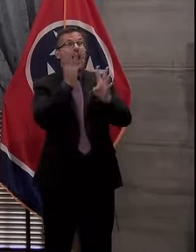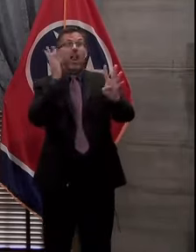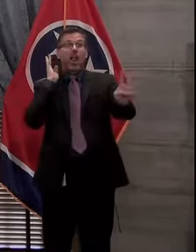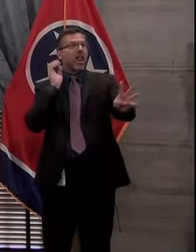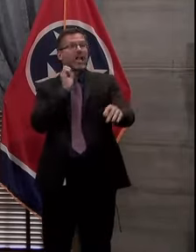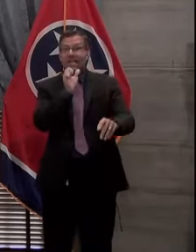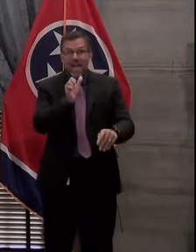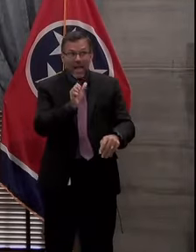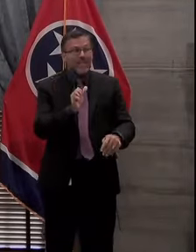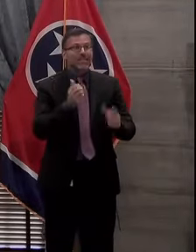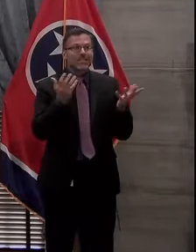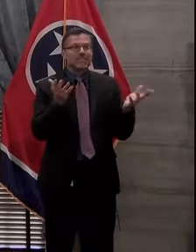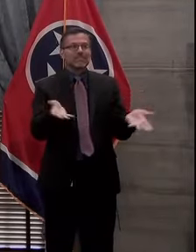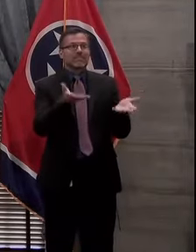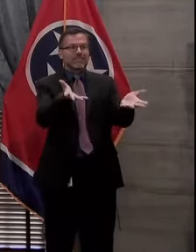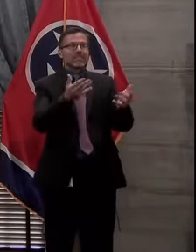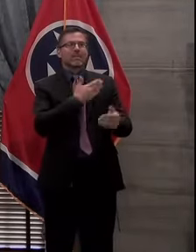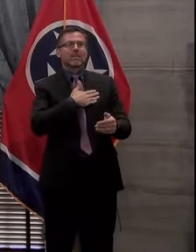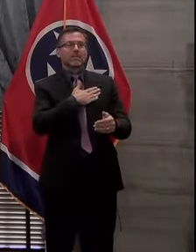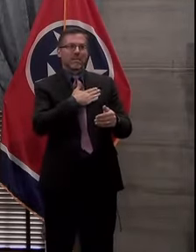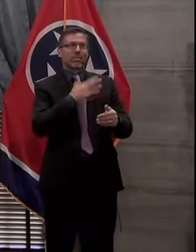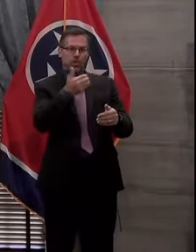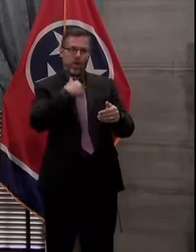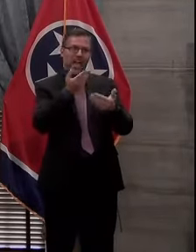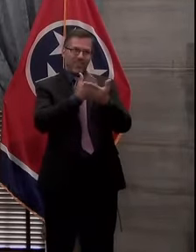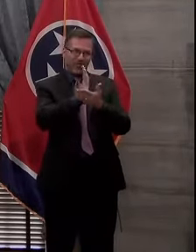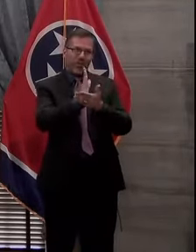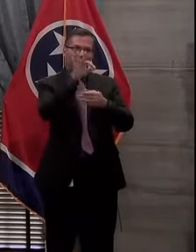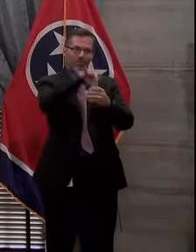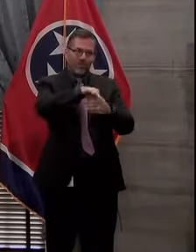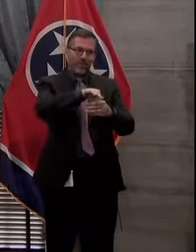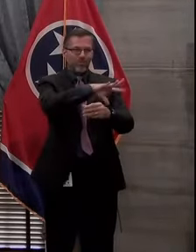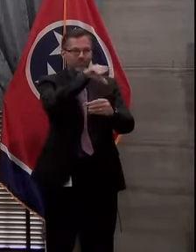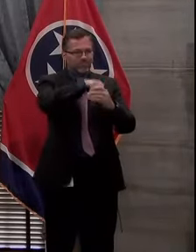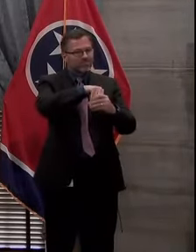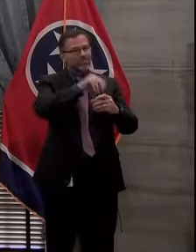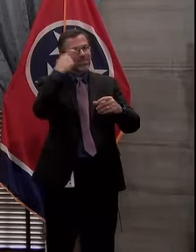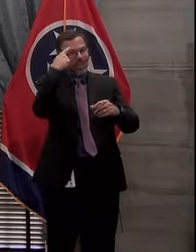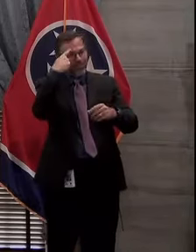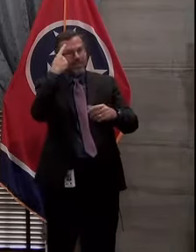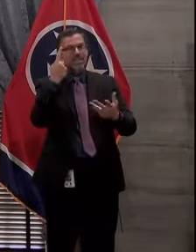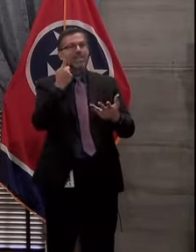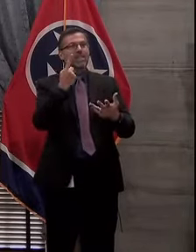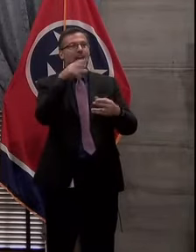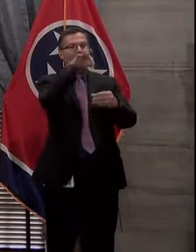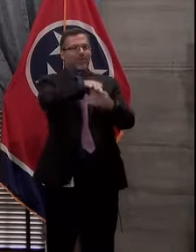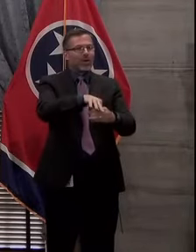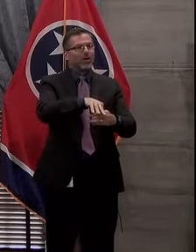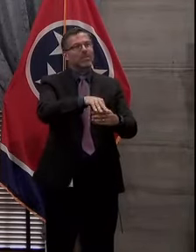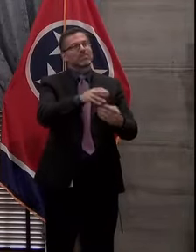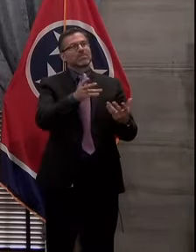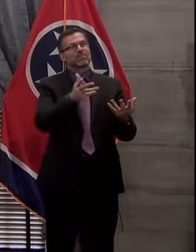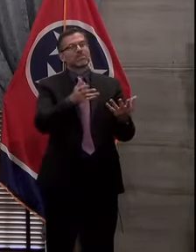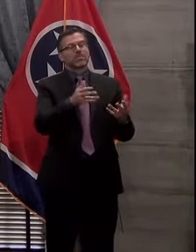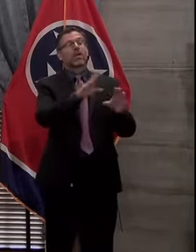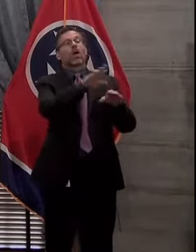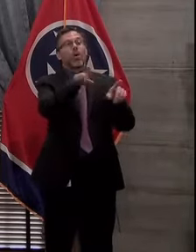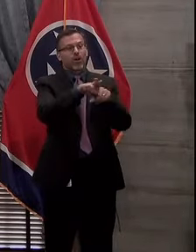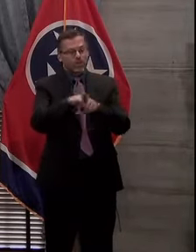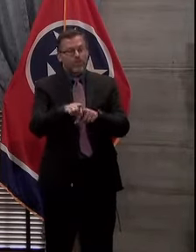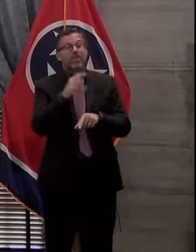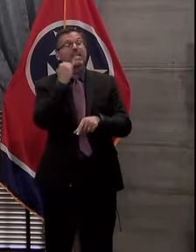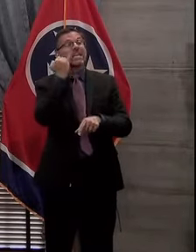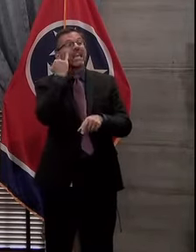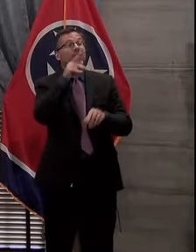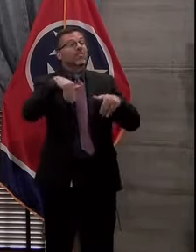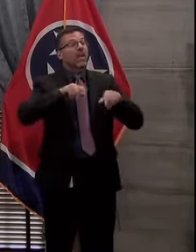so we understand. So exercise your right to engage with the government and get your vote. And by the way, if you